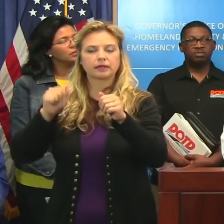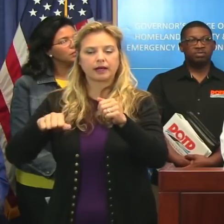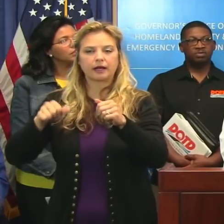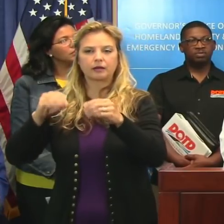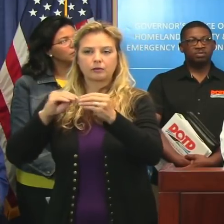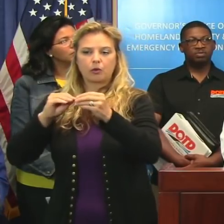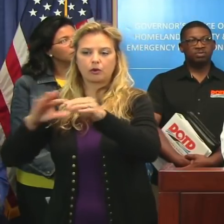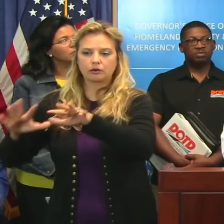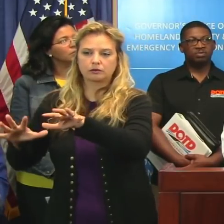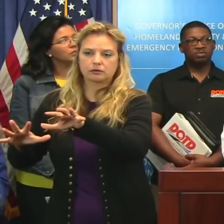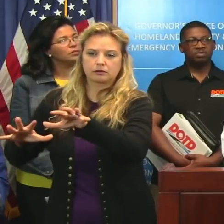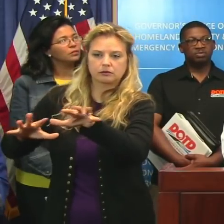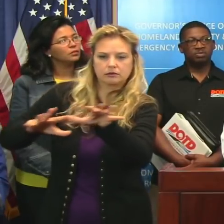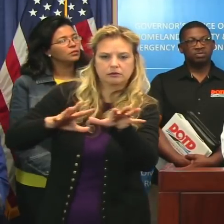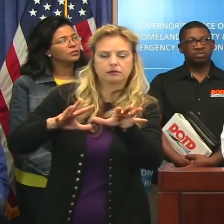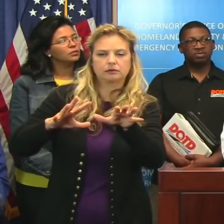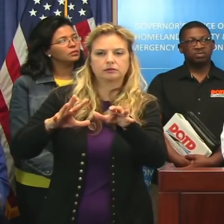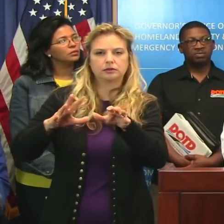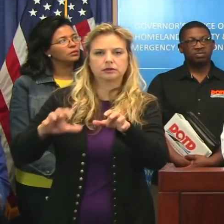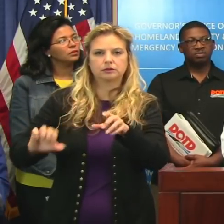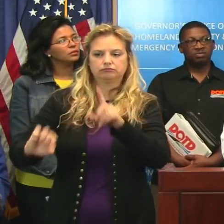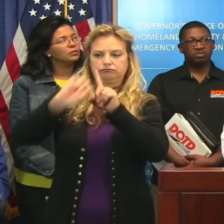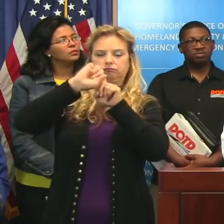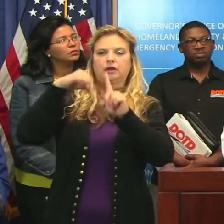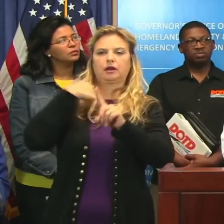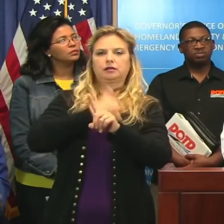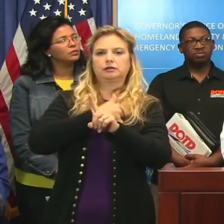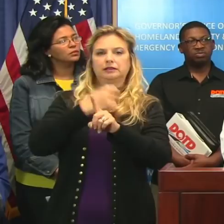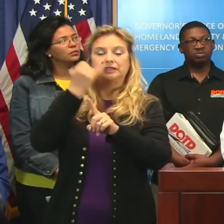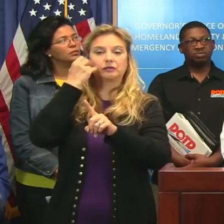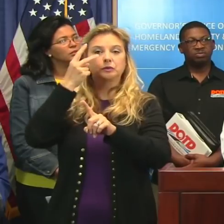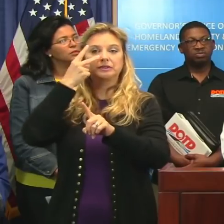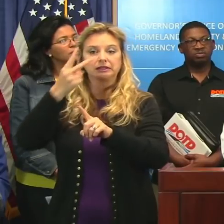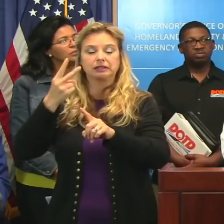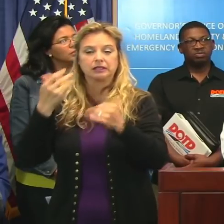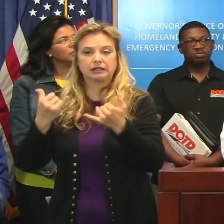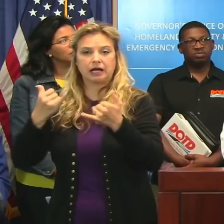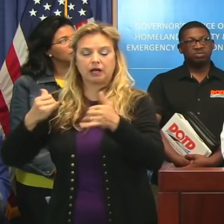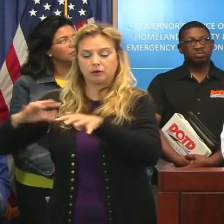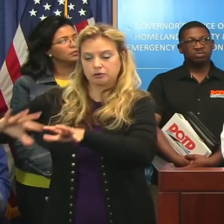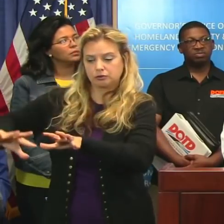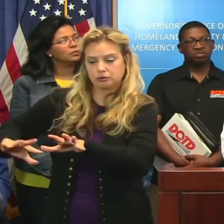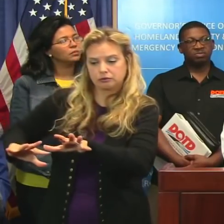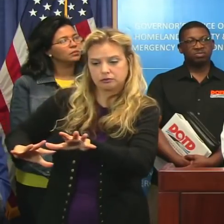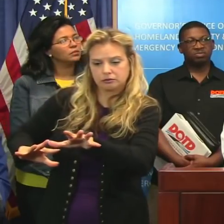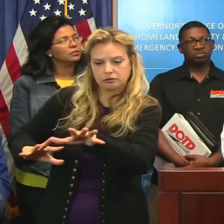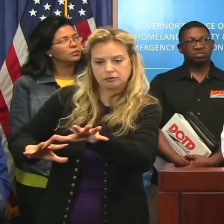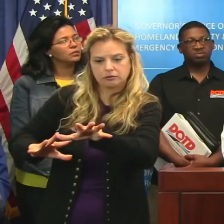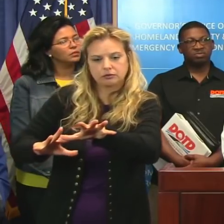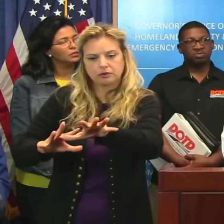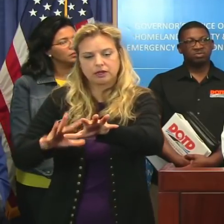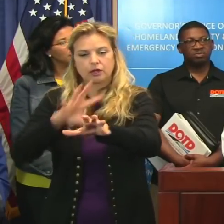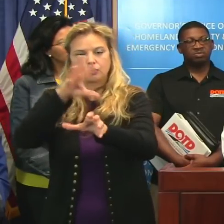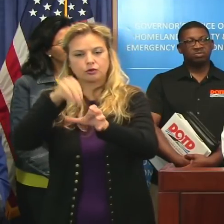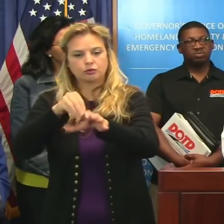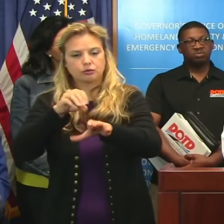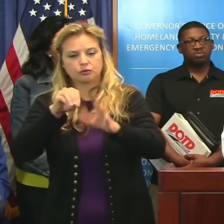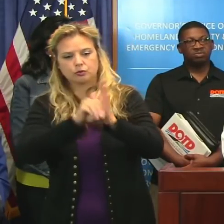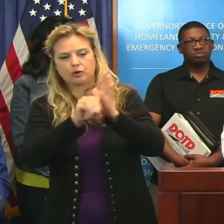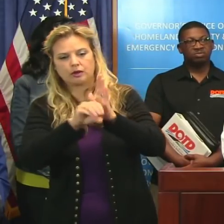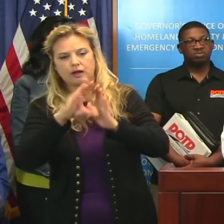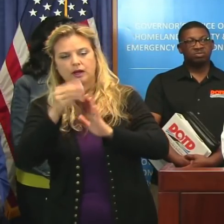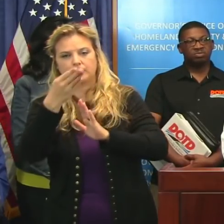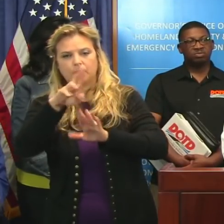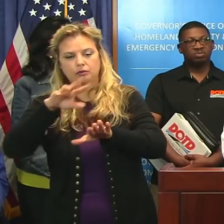direction. In fact, if you look at the cone of the present track, it includes New Orleans and Baton Rouge.